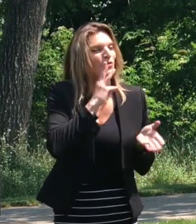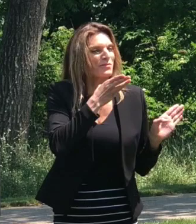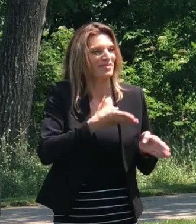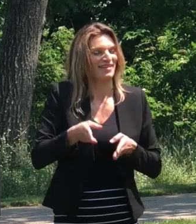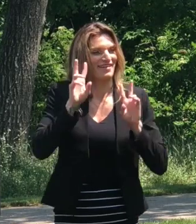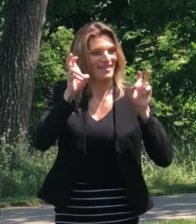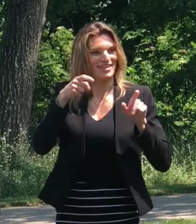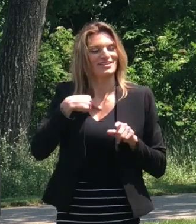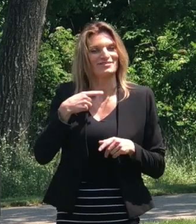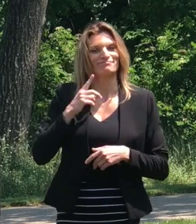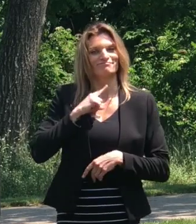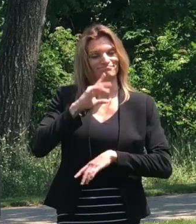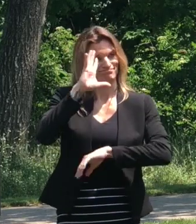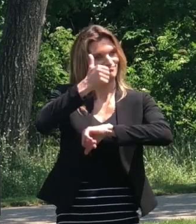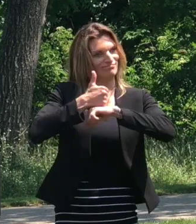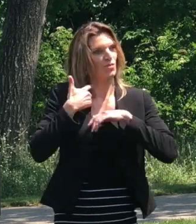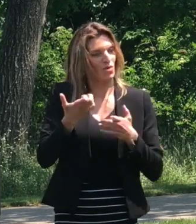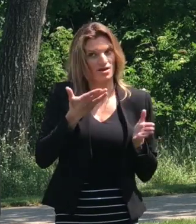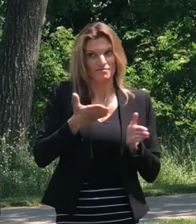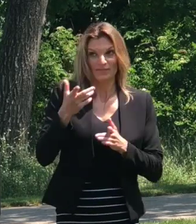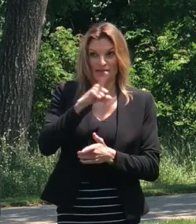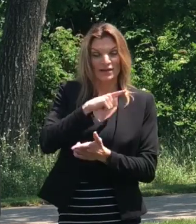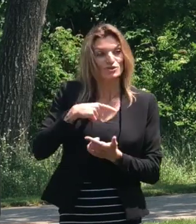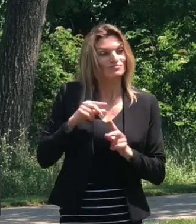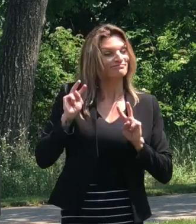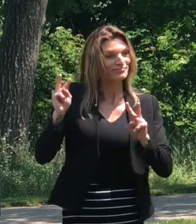if the legislature has some version of it that they want